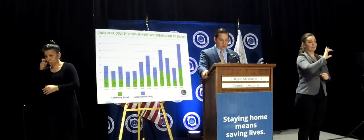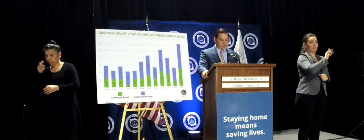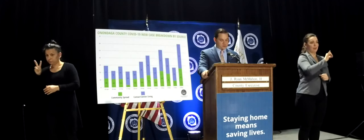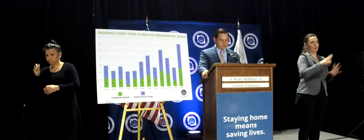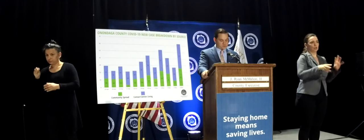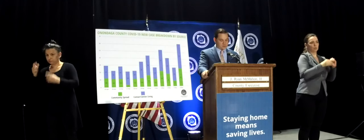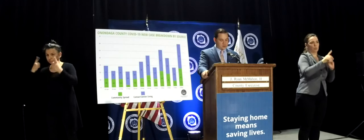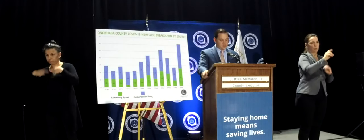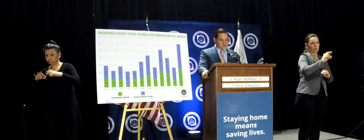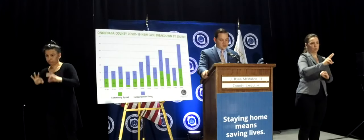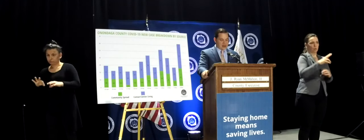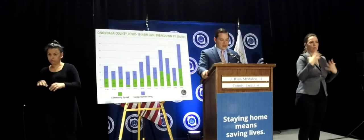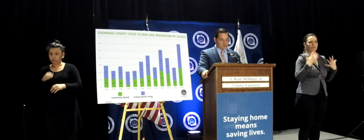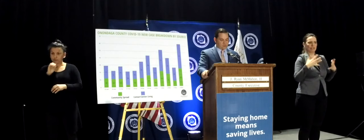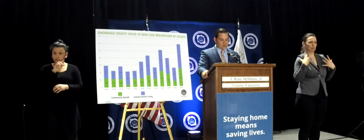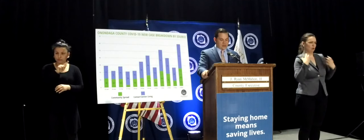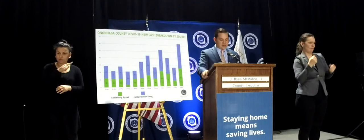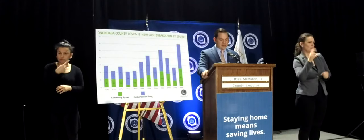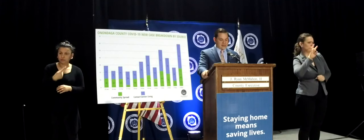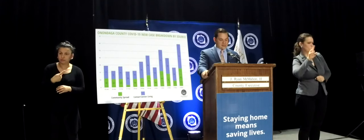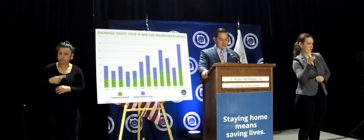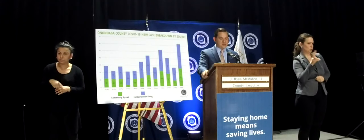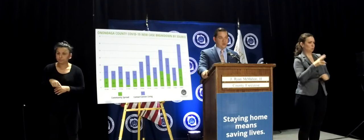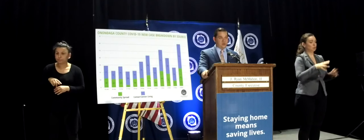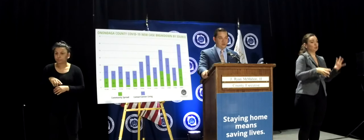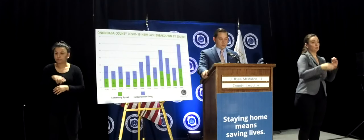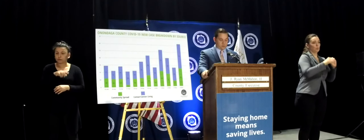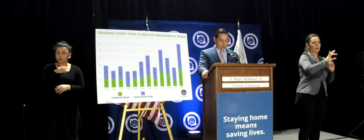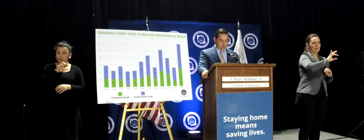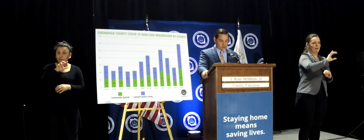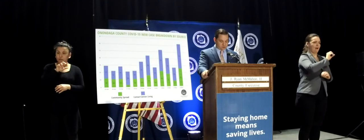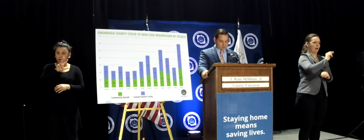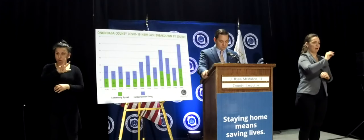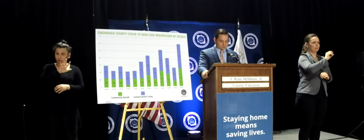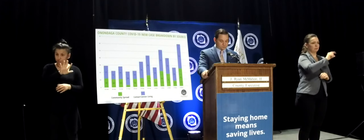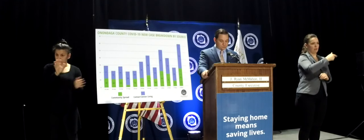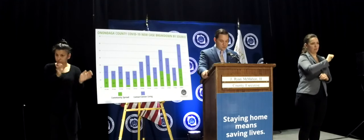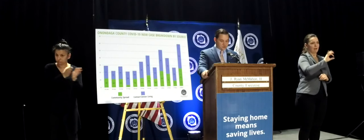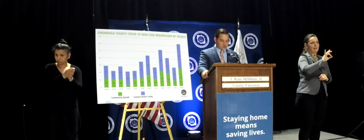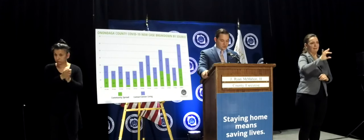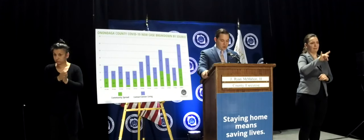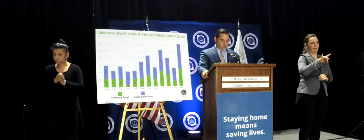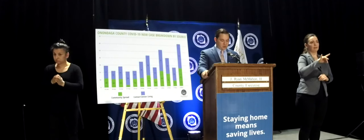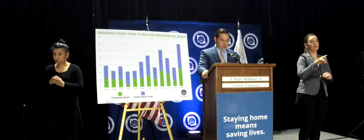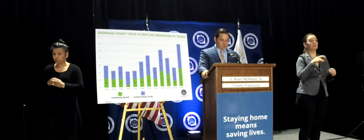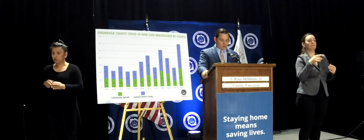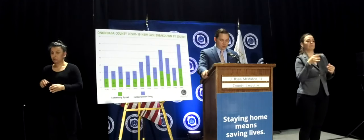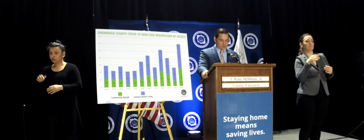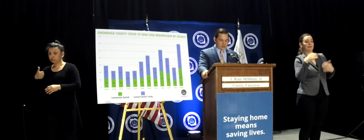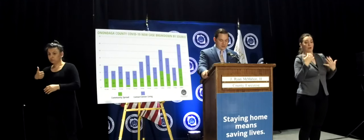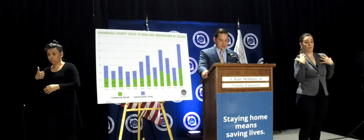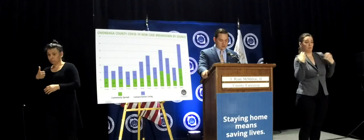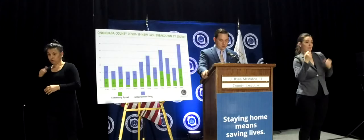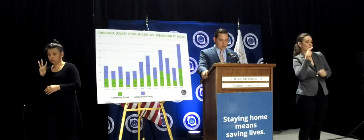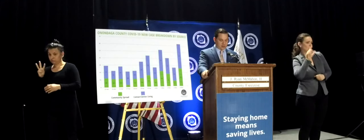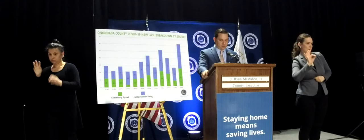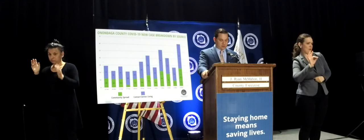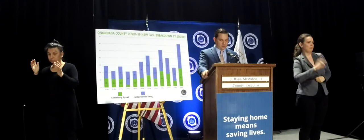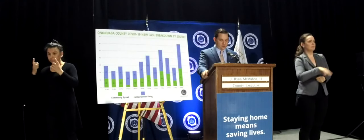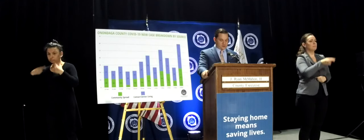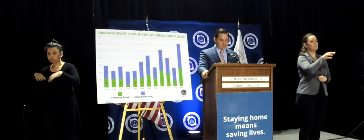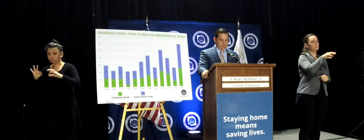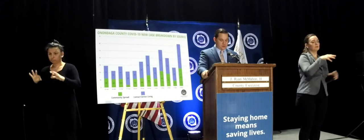33 recoveries. Salina, 48 cases, 33 recoveries. Cicero, 43 cases,